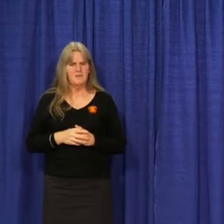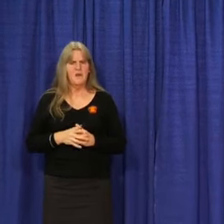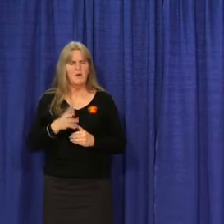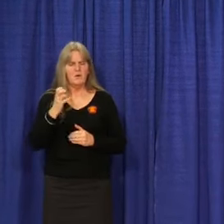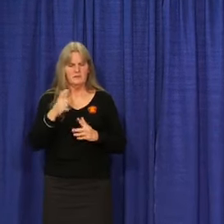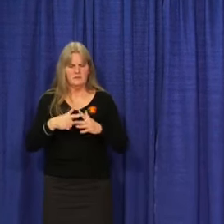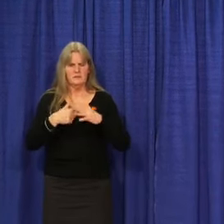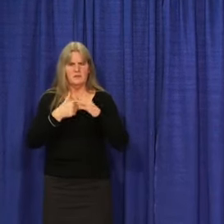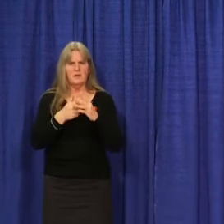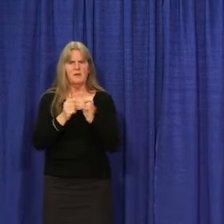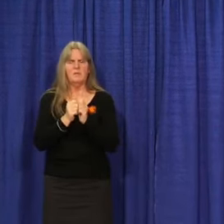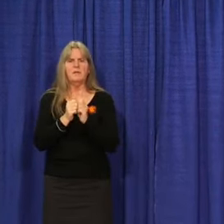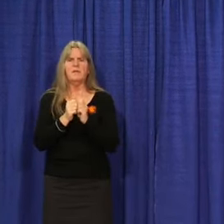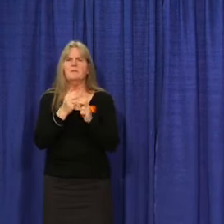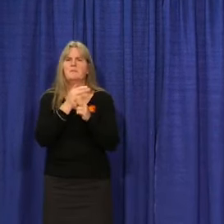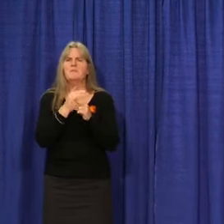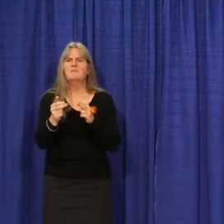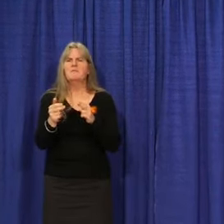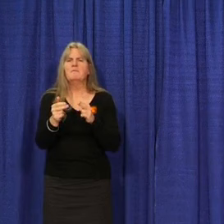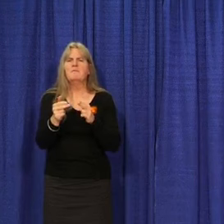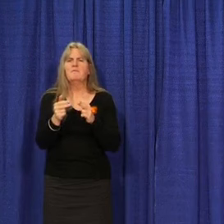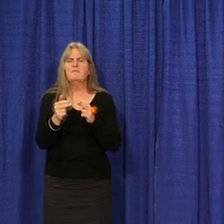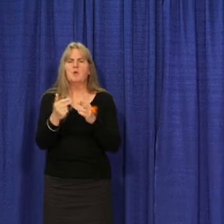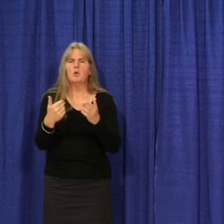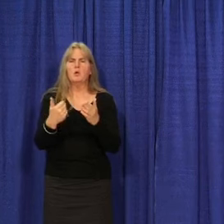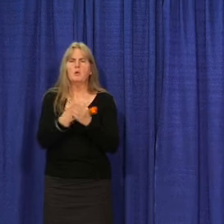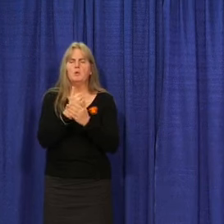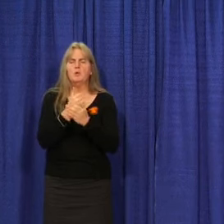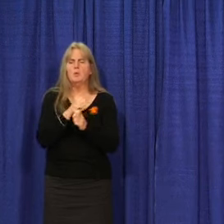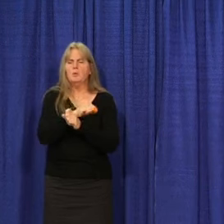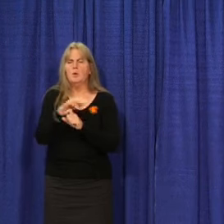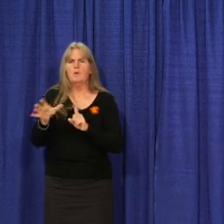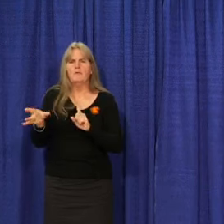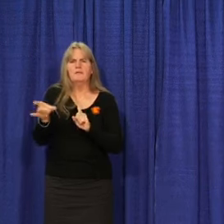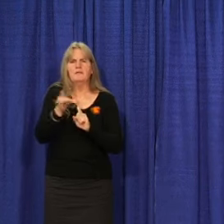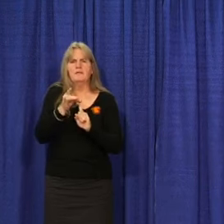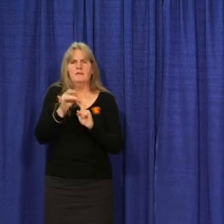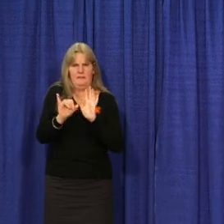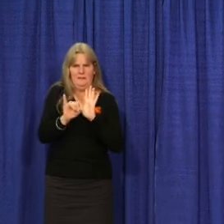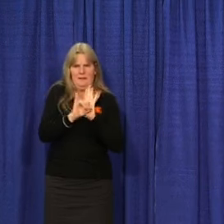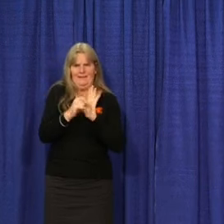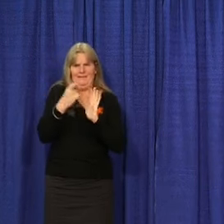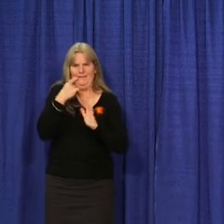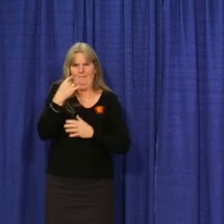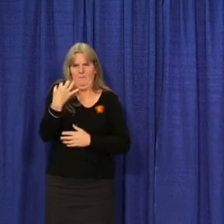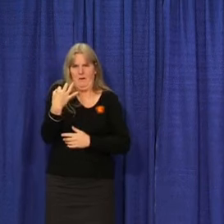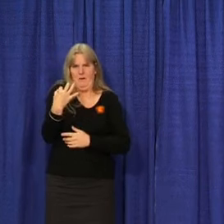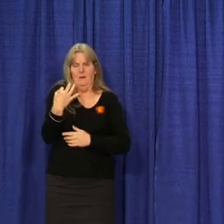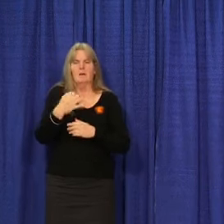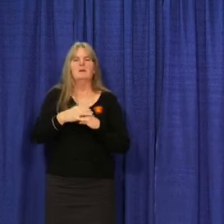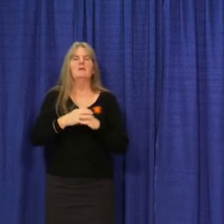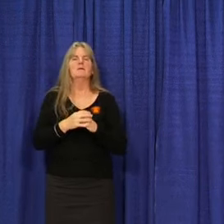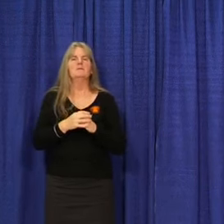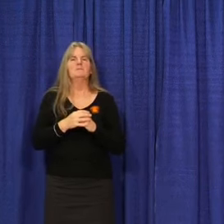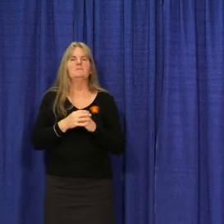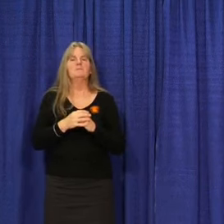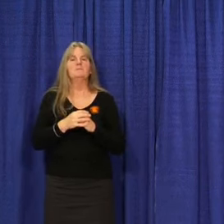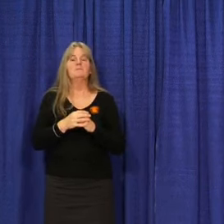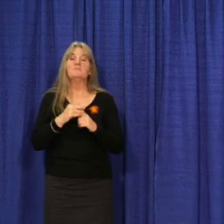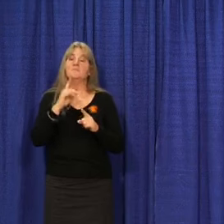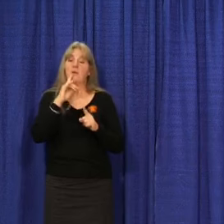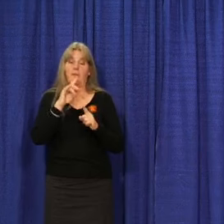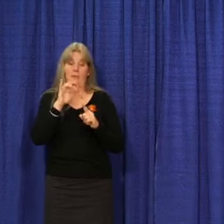to begin with a quick review of the new case of COVID-19 diagnosed last Friday. And again, this